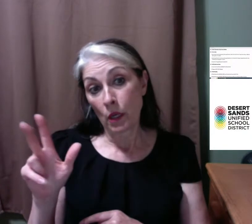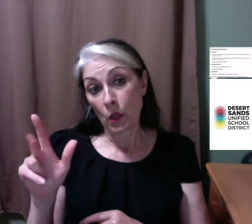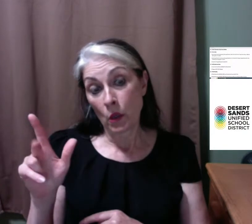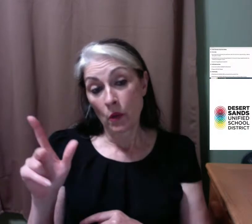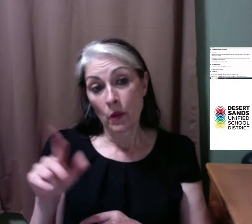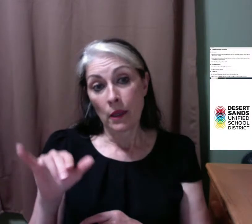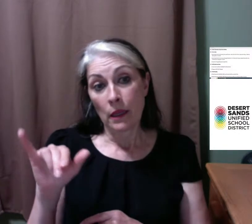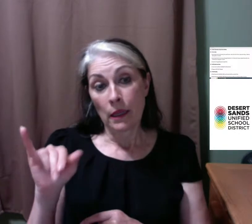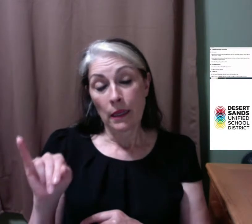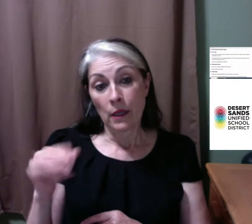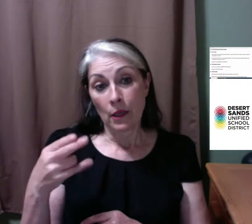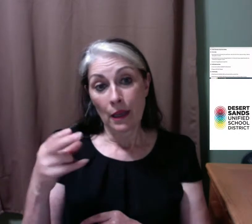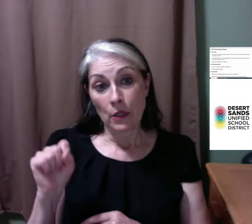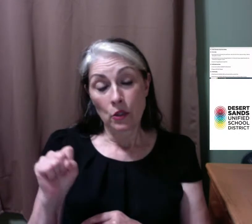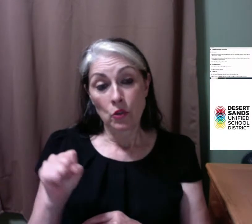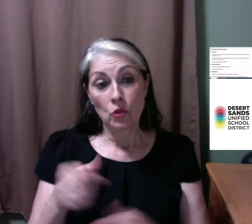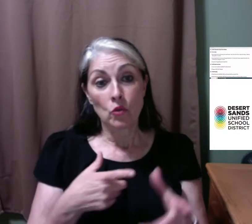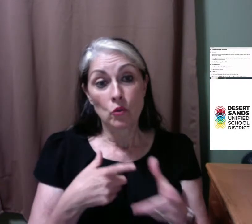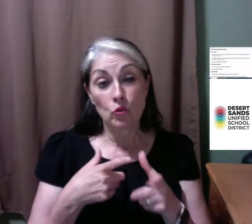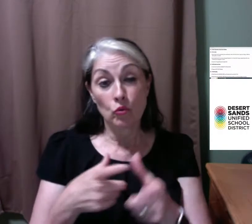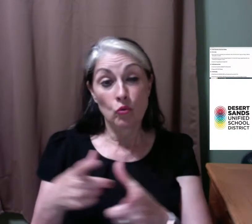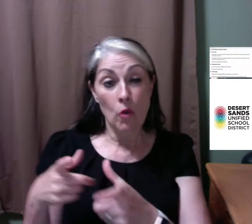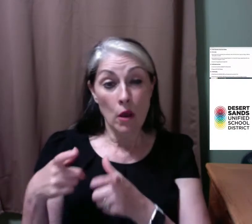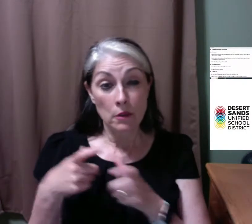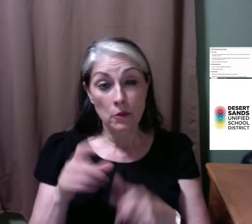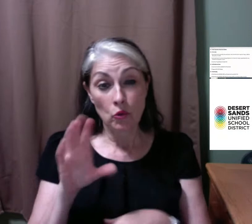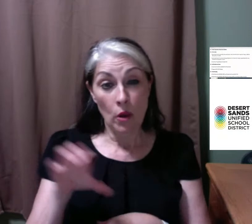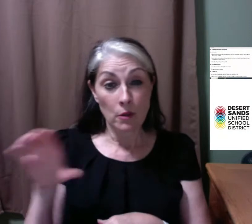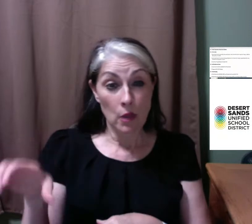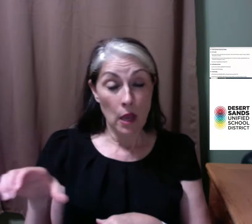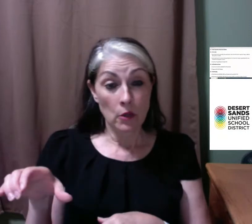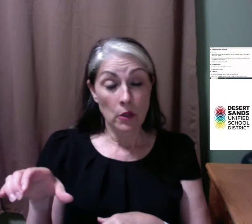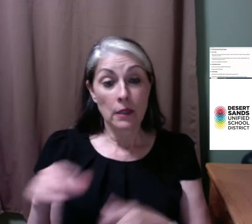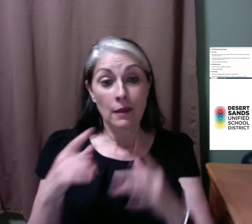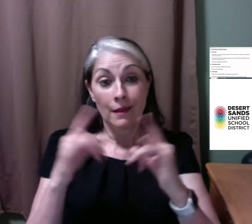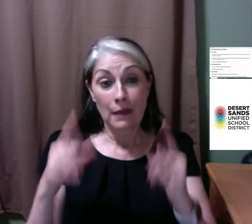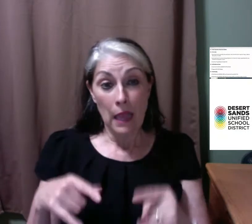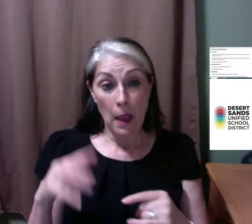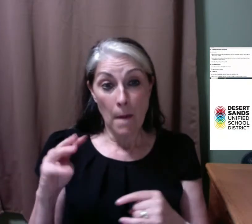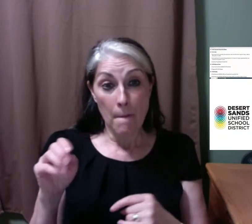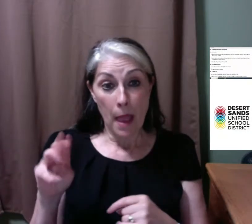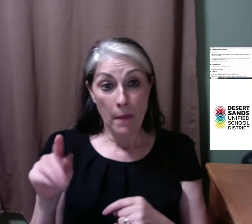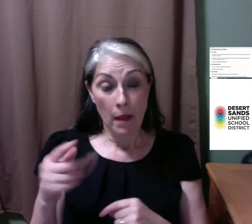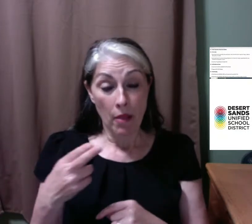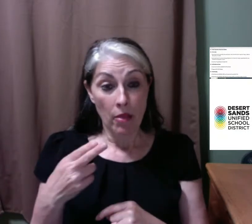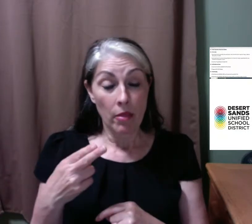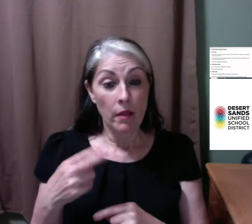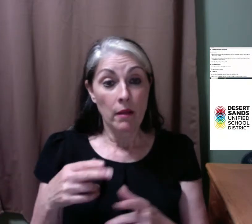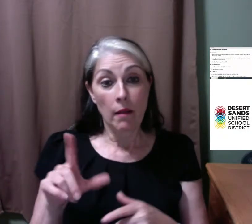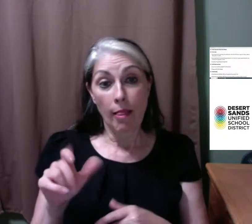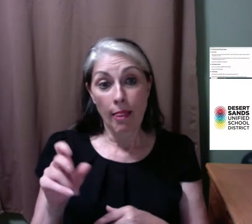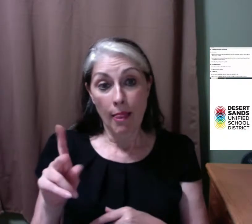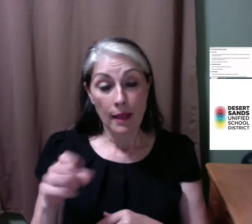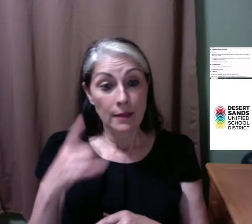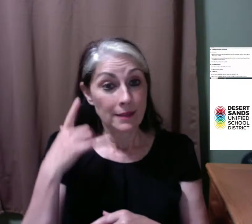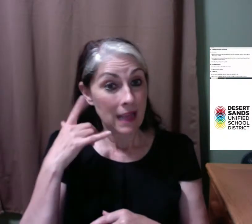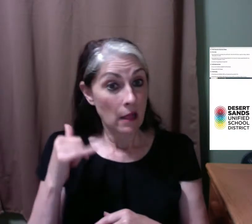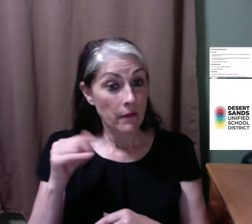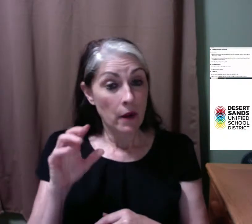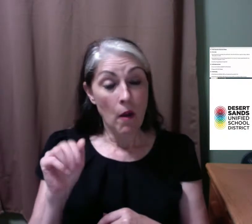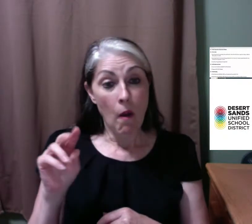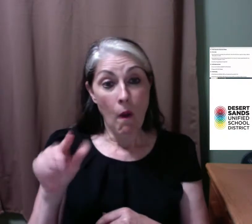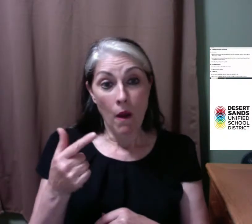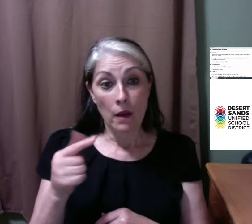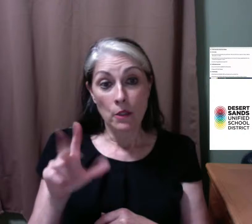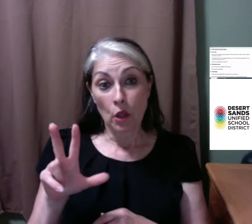2023. Indio High School cross country team participation in the Mammoth Running Camp in Mammoth Lakes, California during August 3rd through